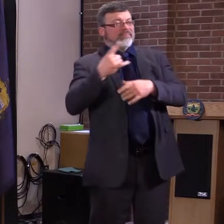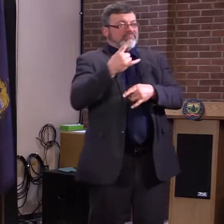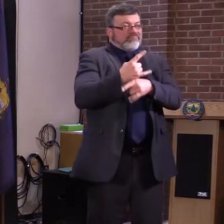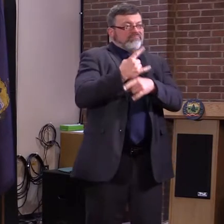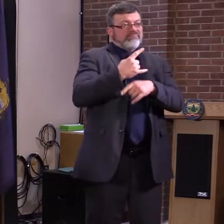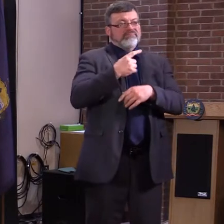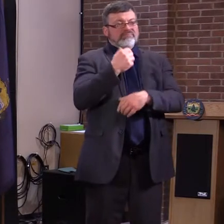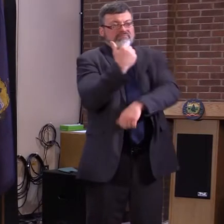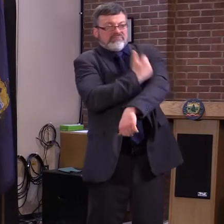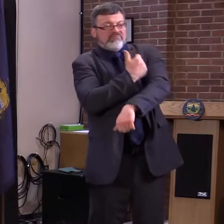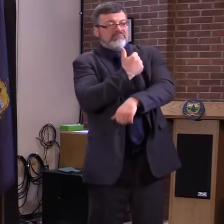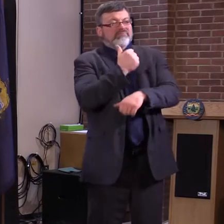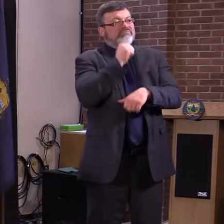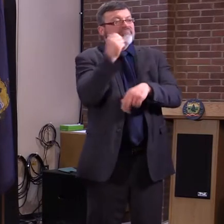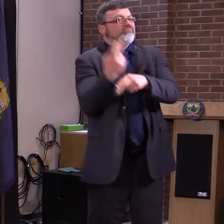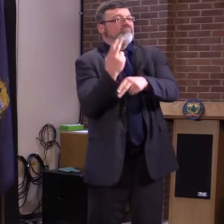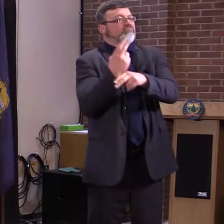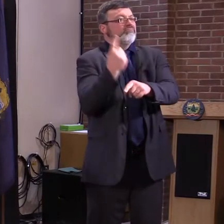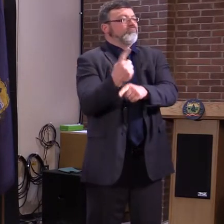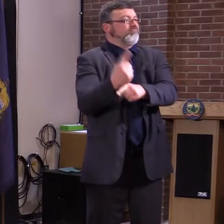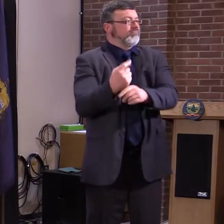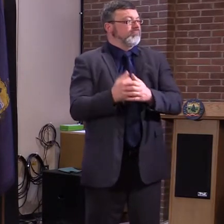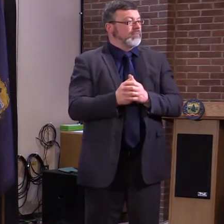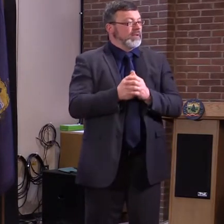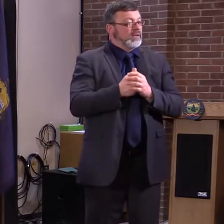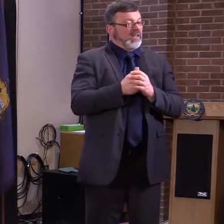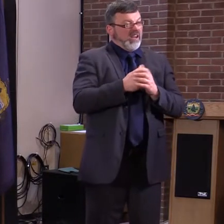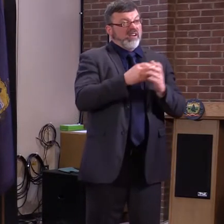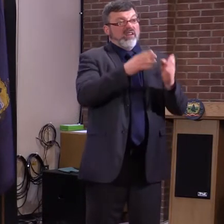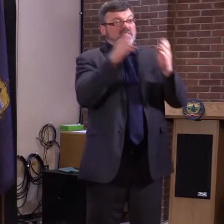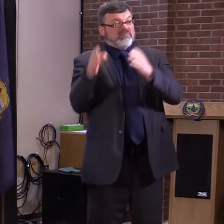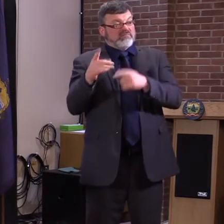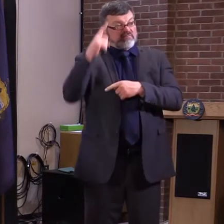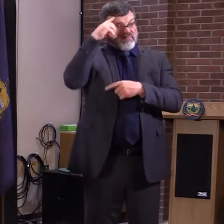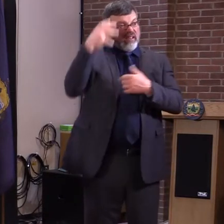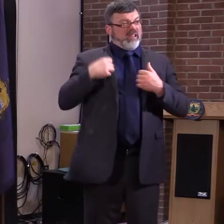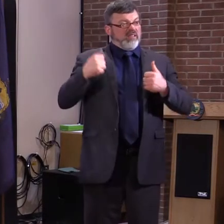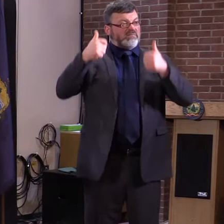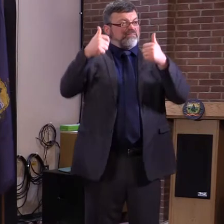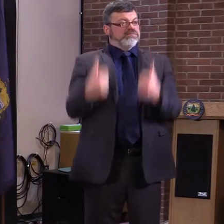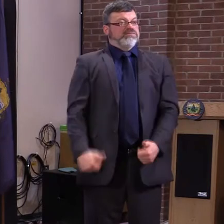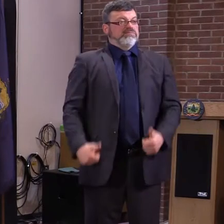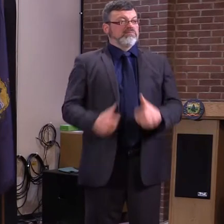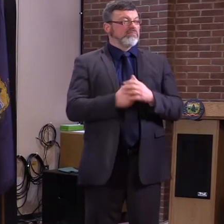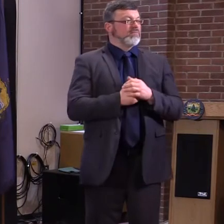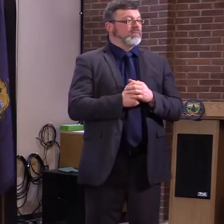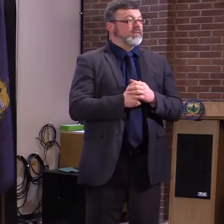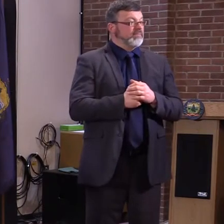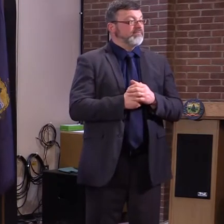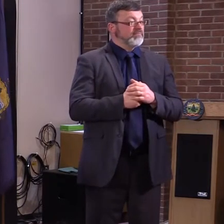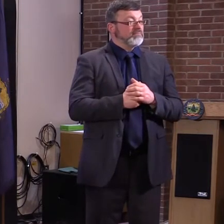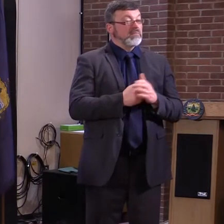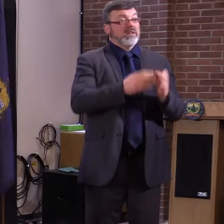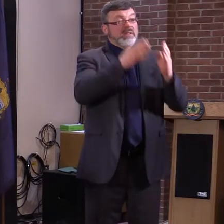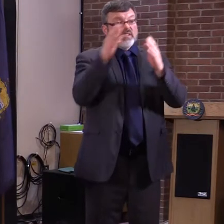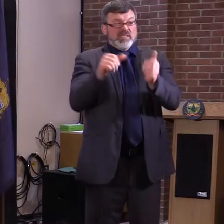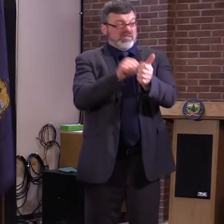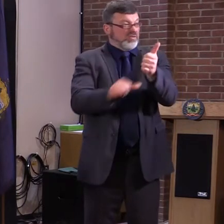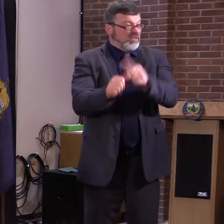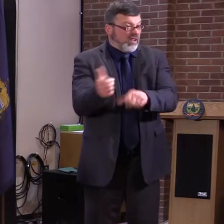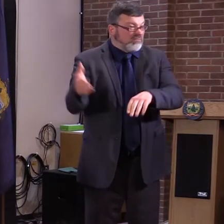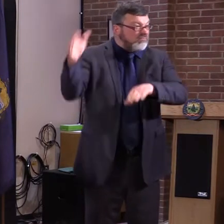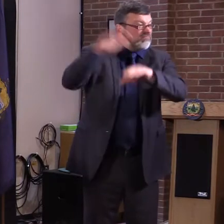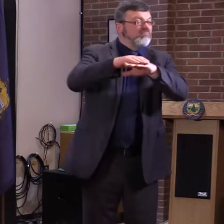all age groups. As a result, we've seen deaths from suicide and overdose increase. This